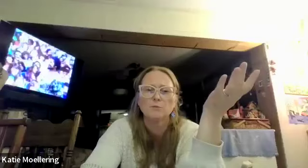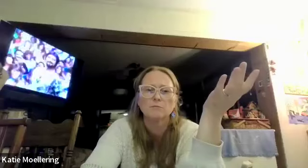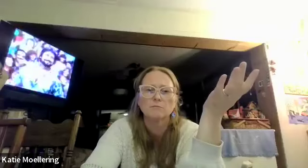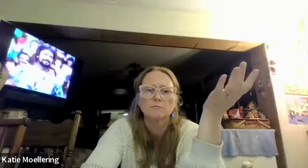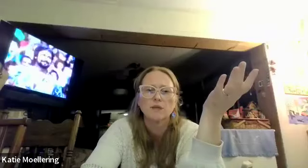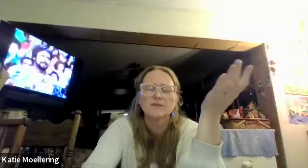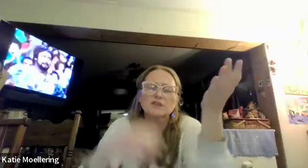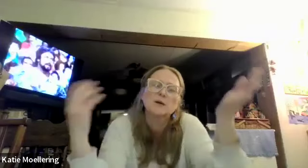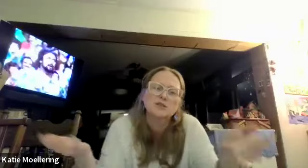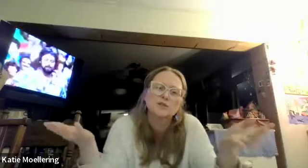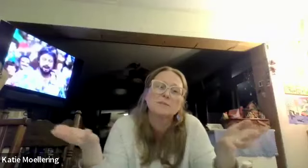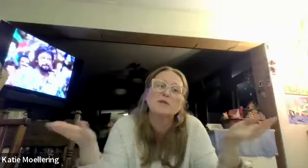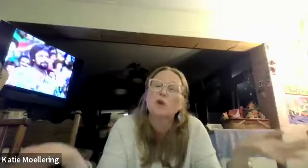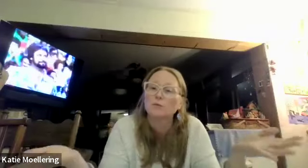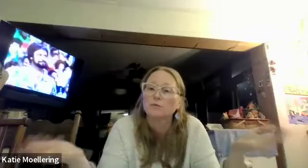you, if it's a direction of something you don't,